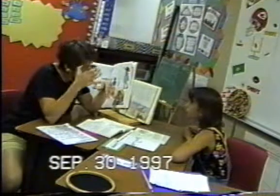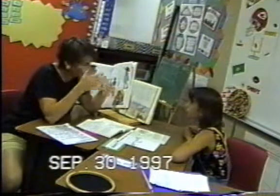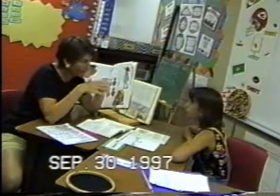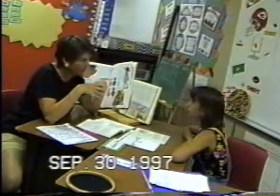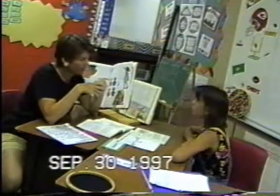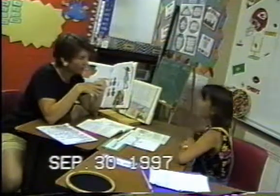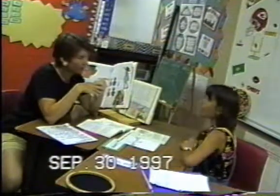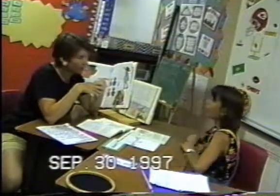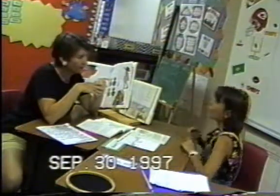brain?